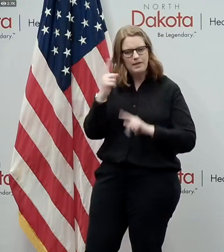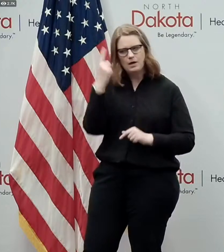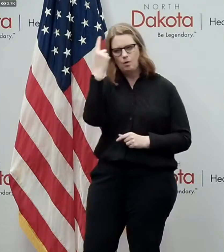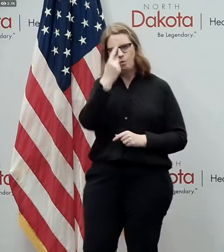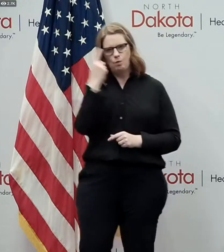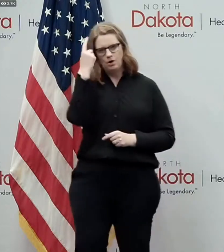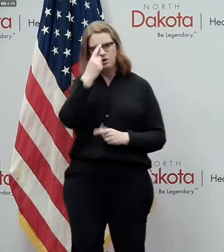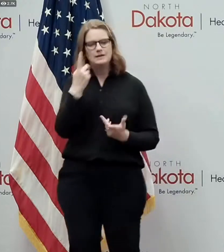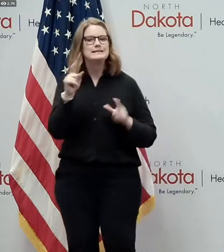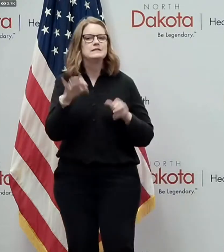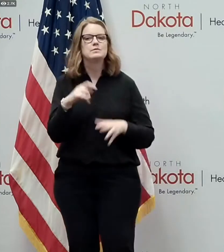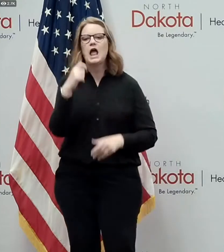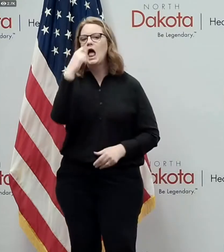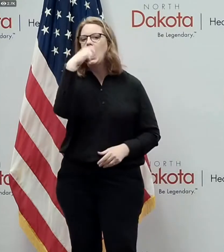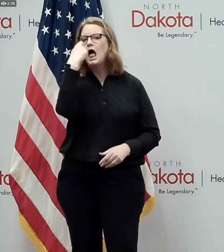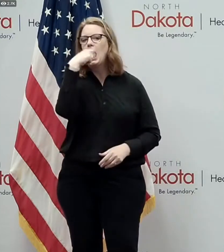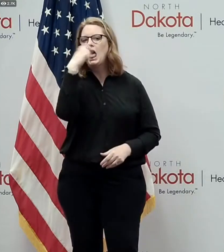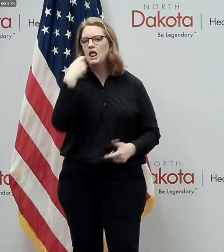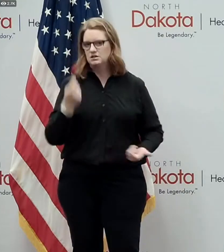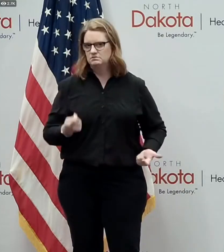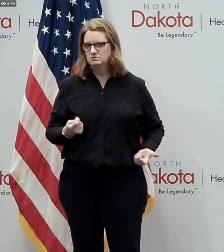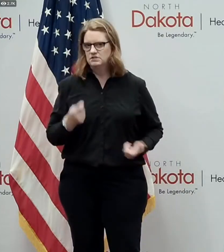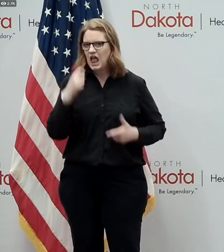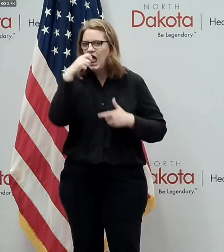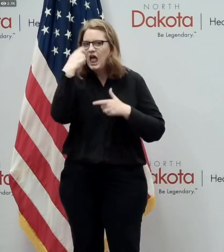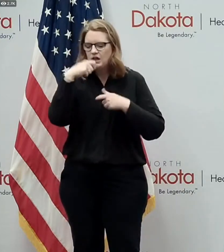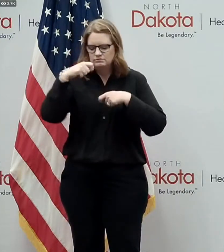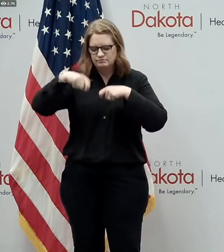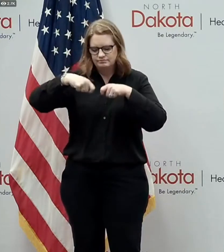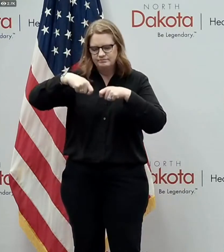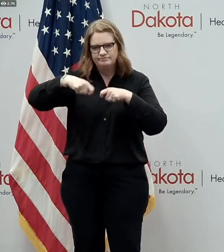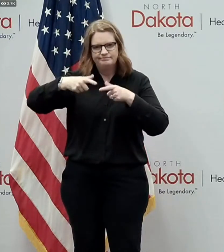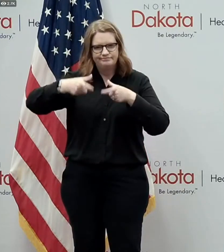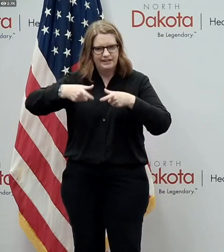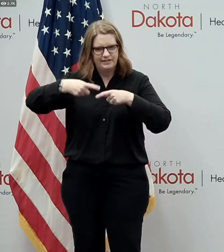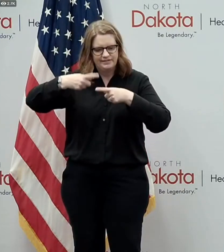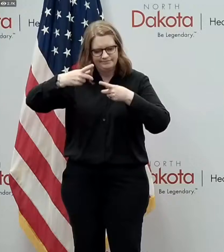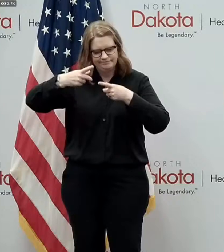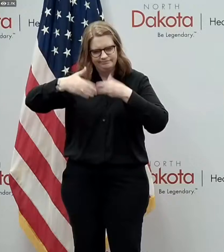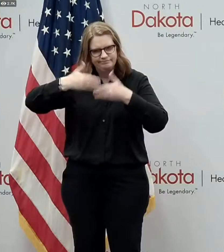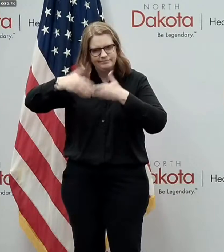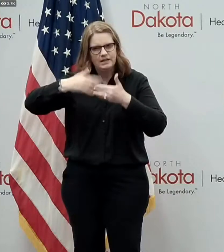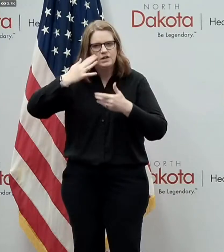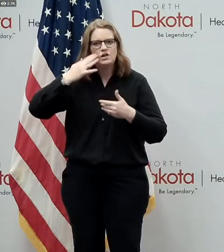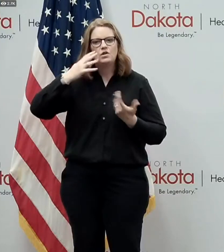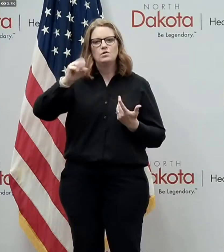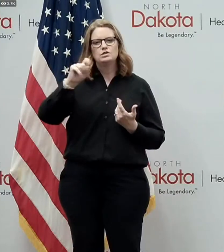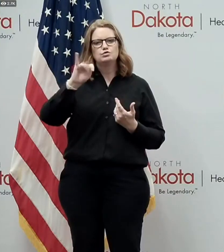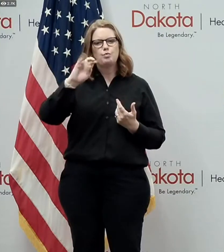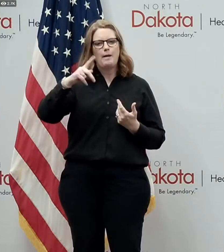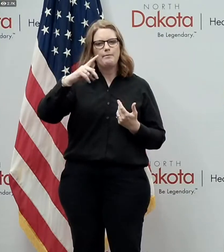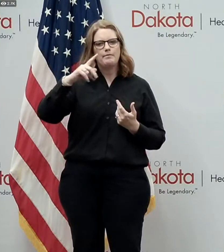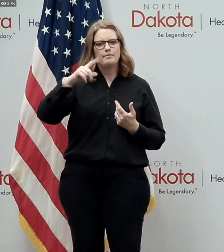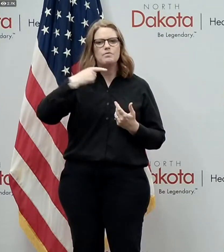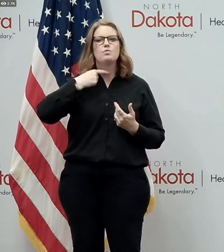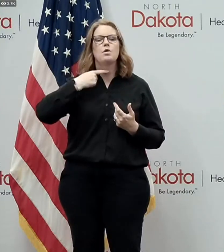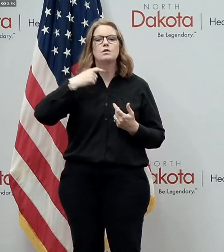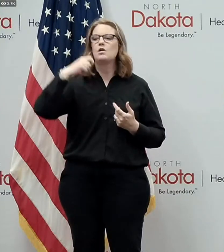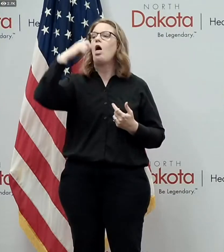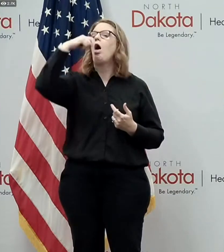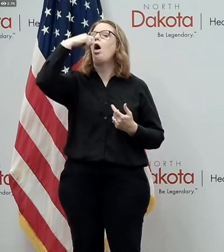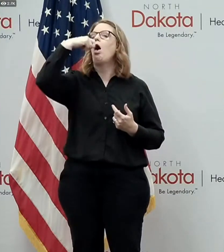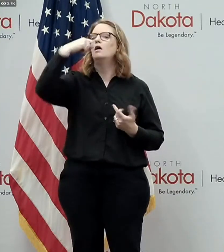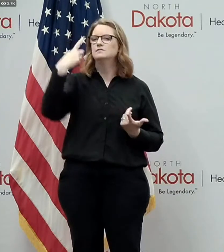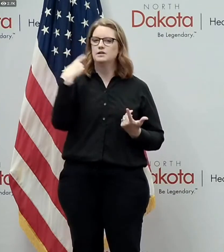this is going to be with oral swabs. It's kind of like when they would do the like a strep throat test on the back of your